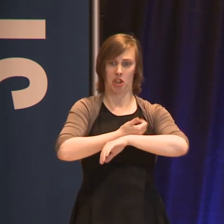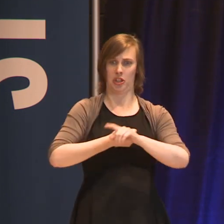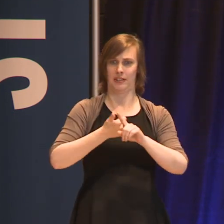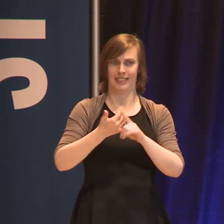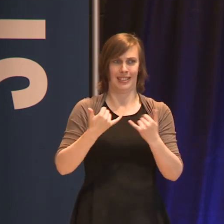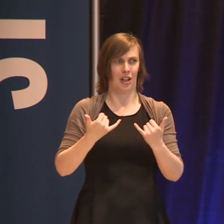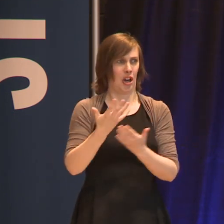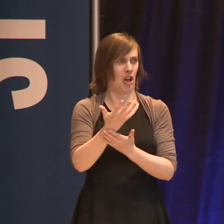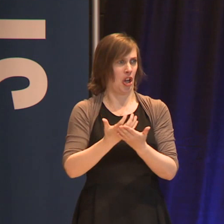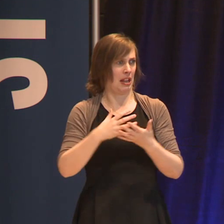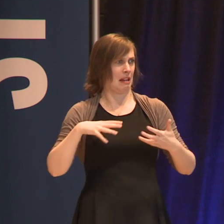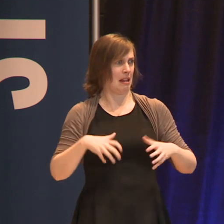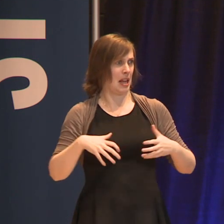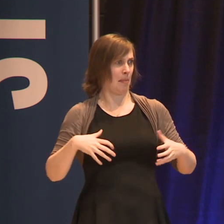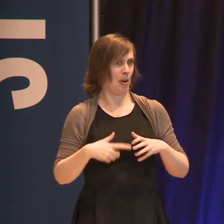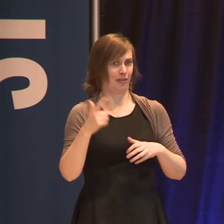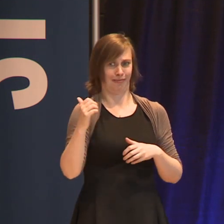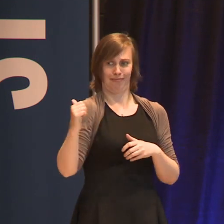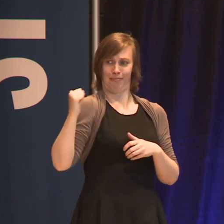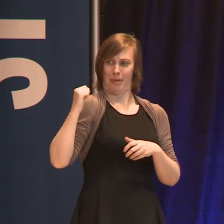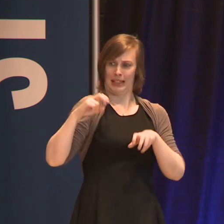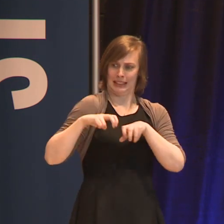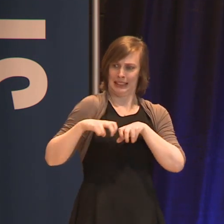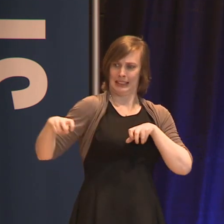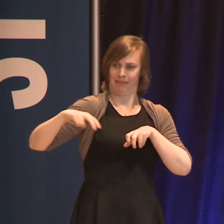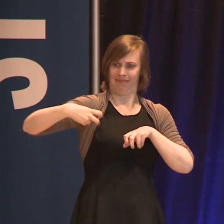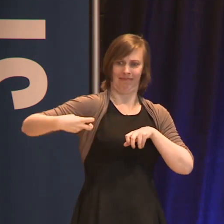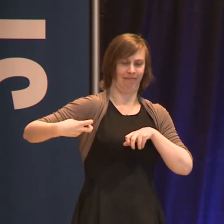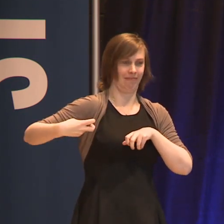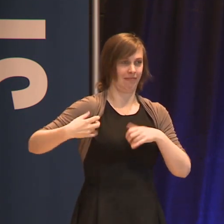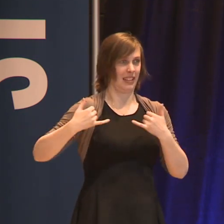labor, and she's in the back seat having a baby.